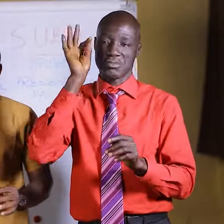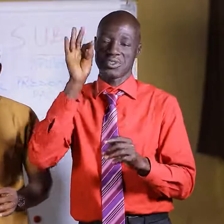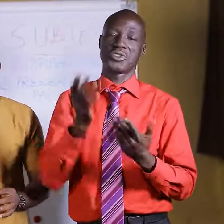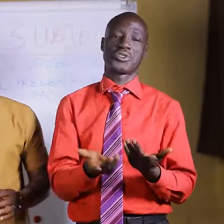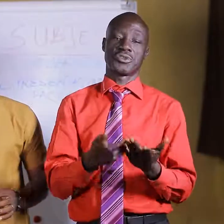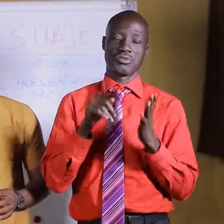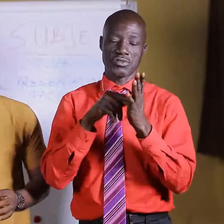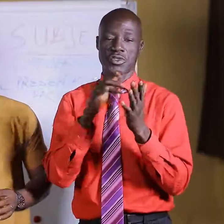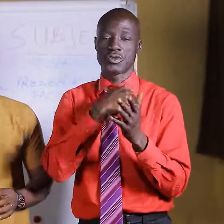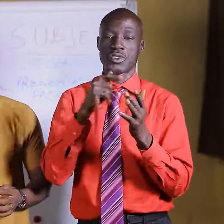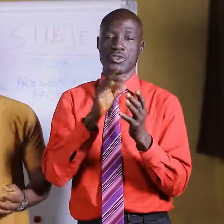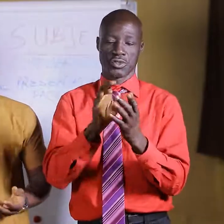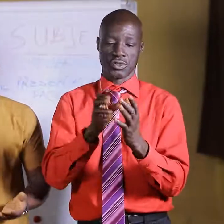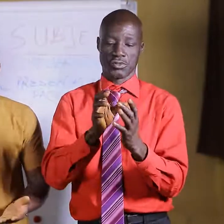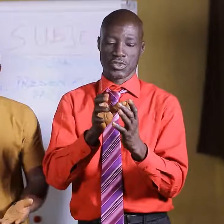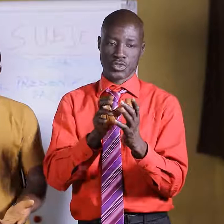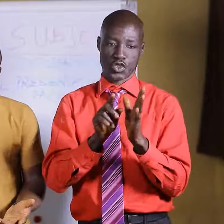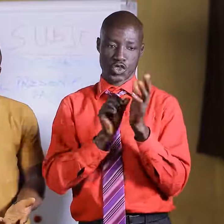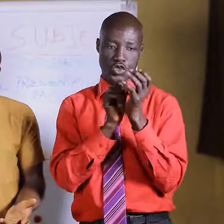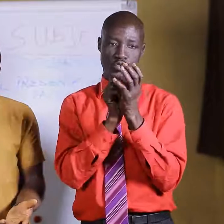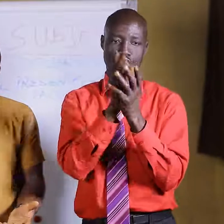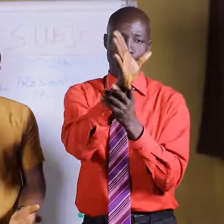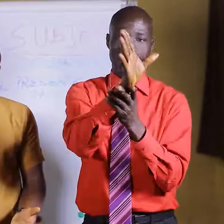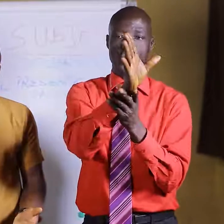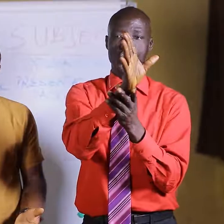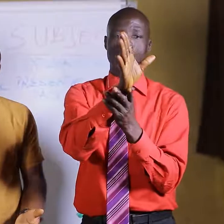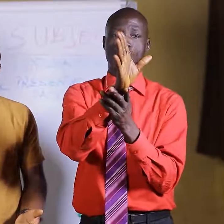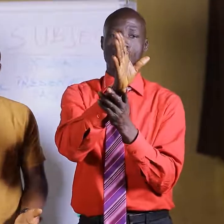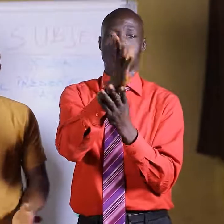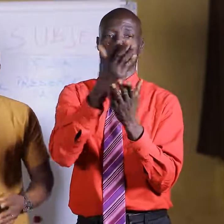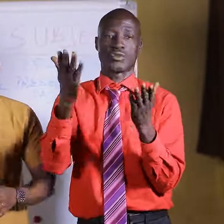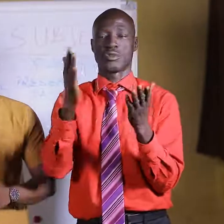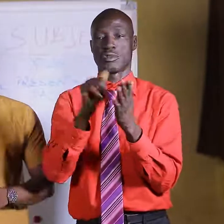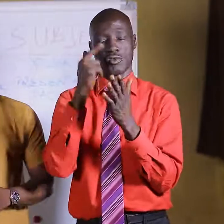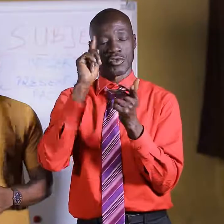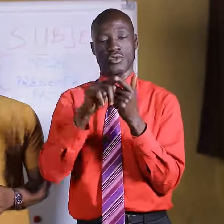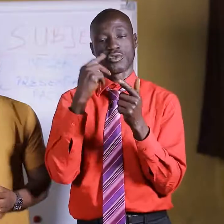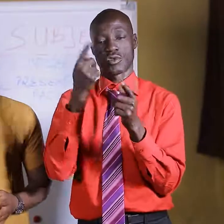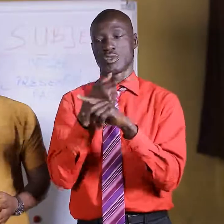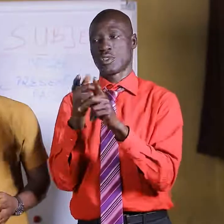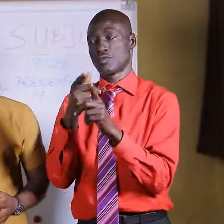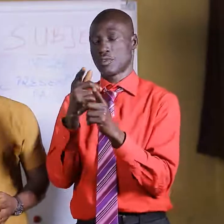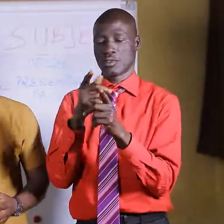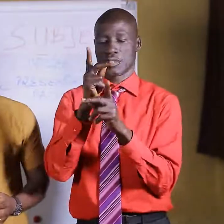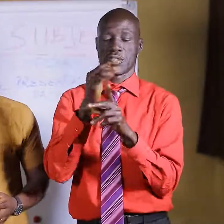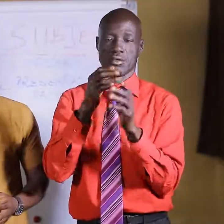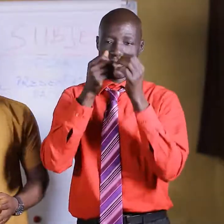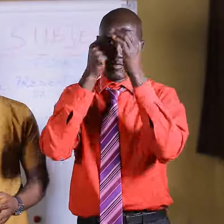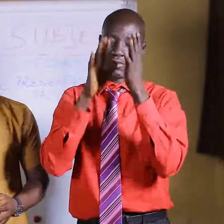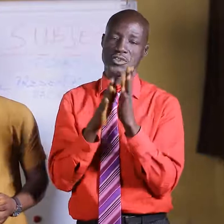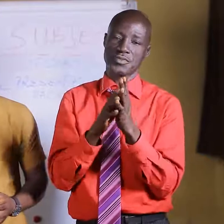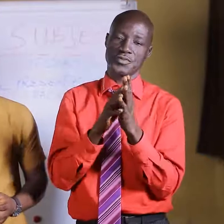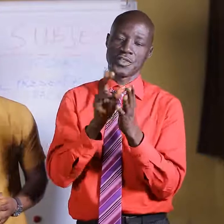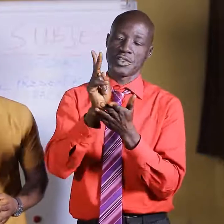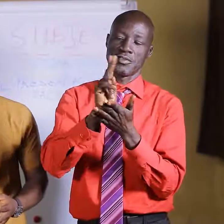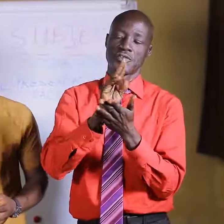see projector being used. Projectors are used to display different kinds of information,